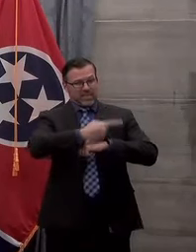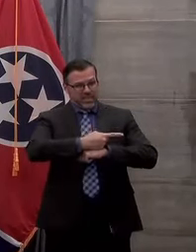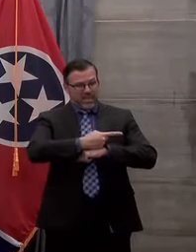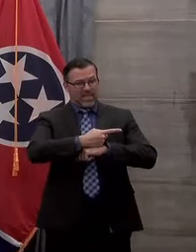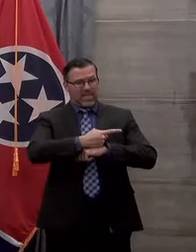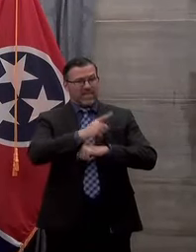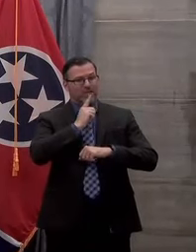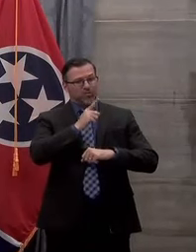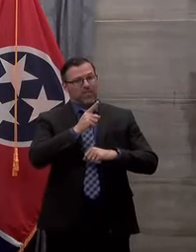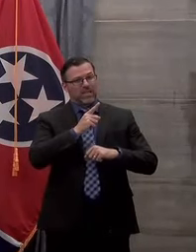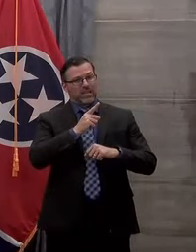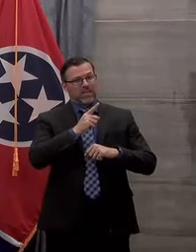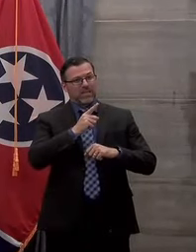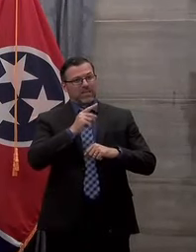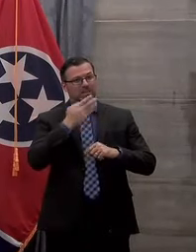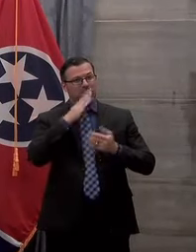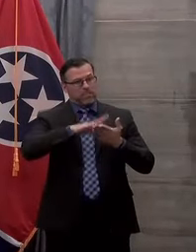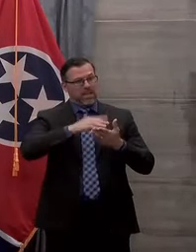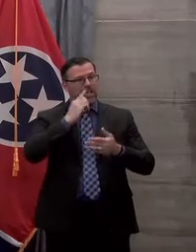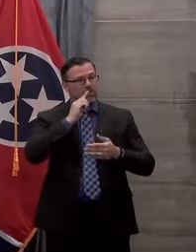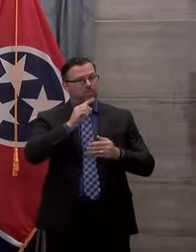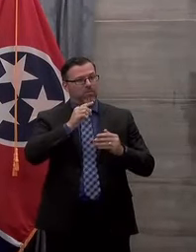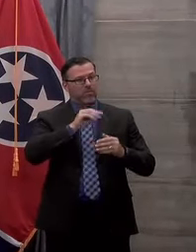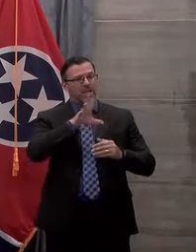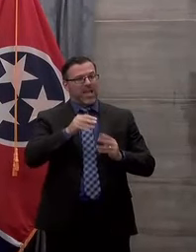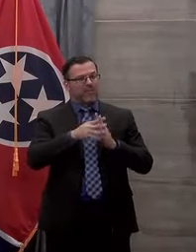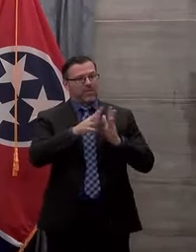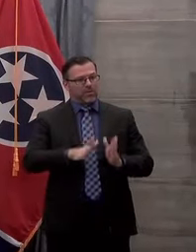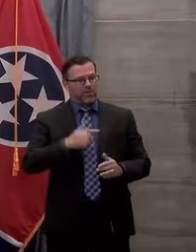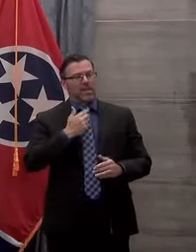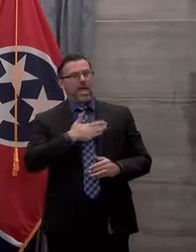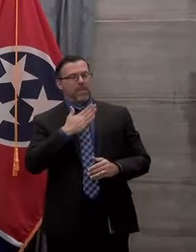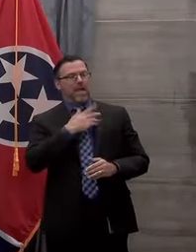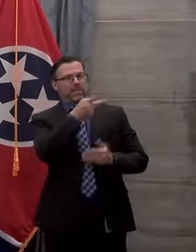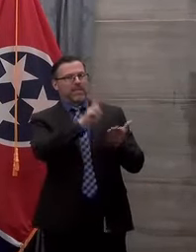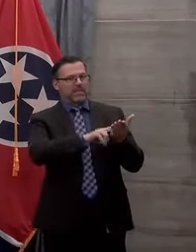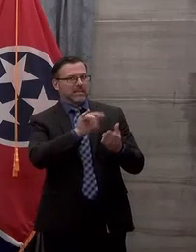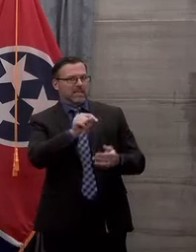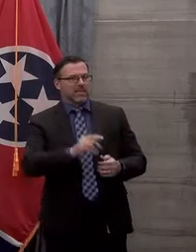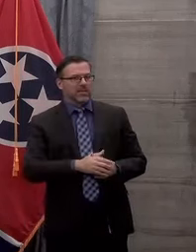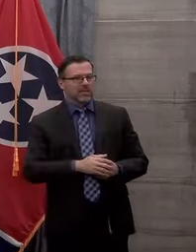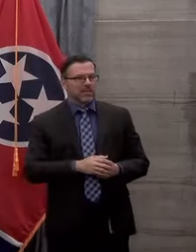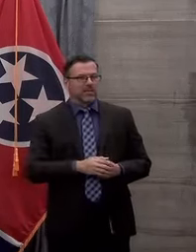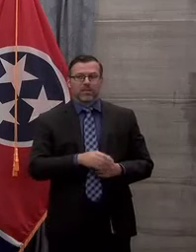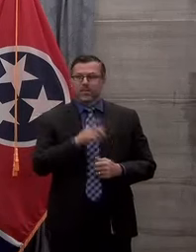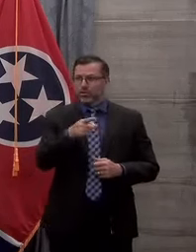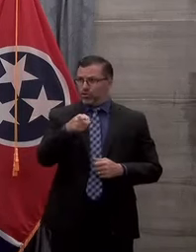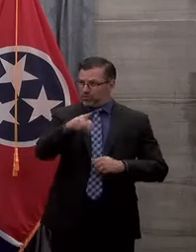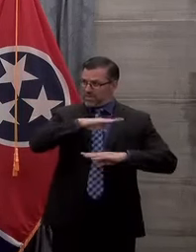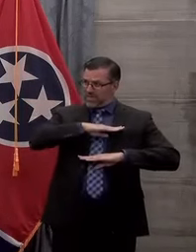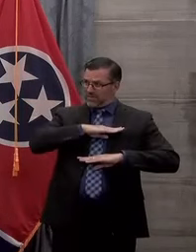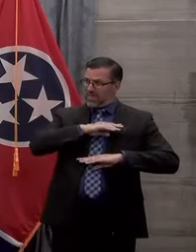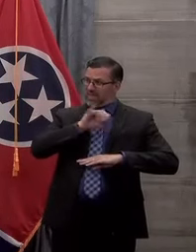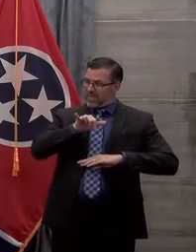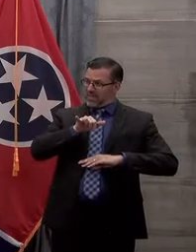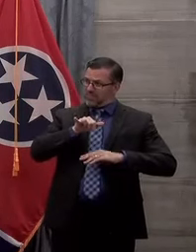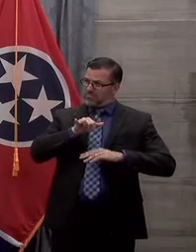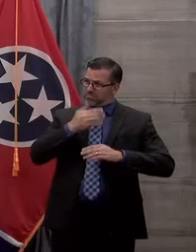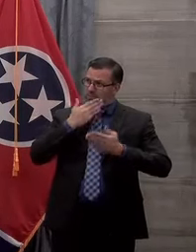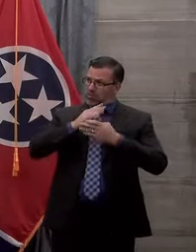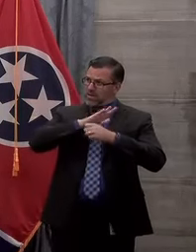particularly painful to African Americans, that's an important step forward. I'm glad that they made it. Do you think it goes far enough? I think we're in a